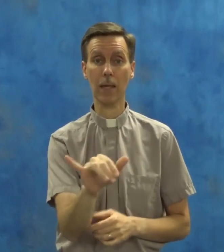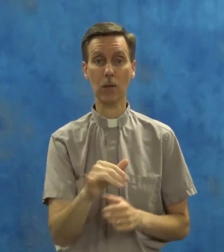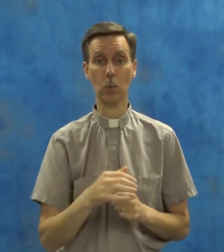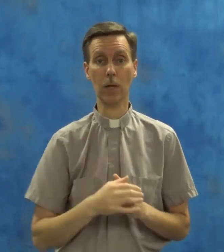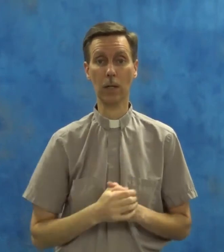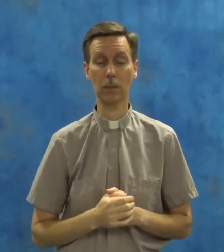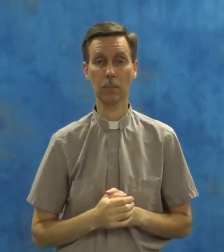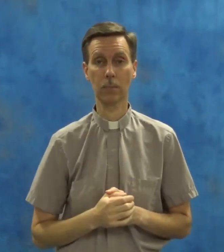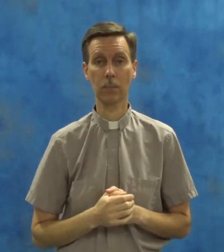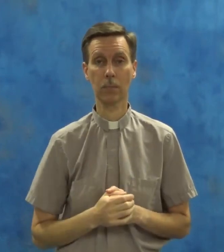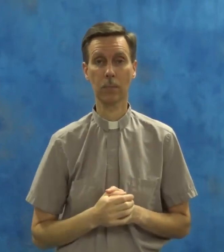as well.